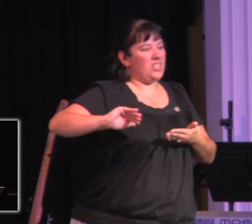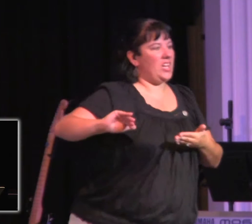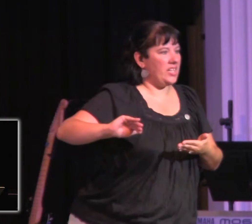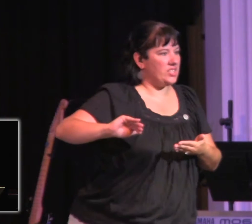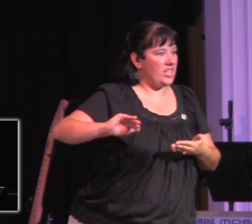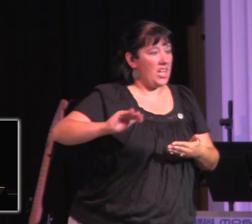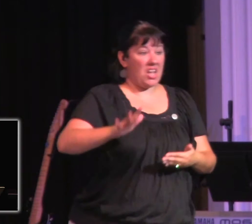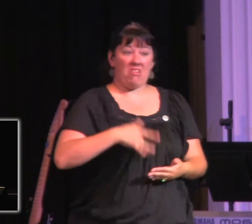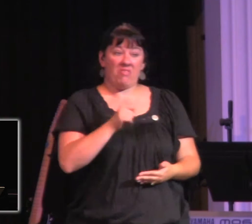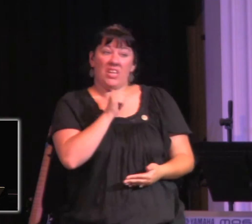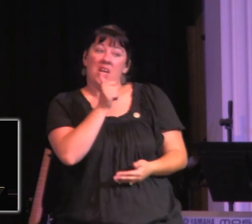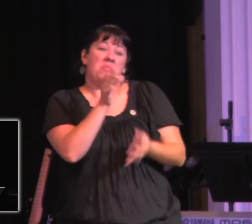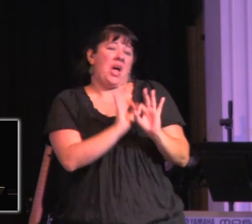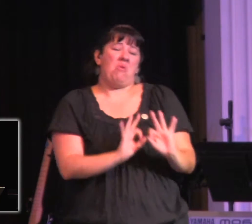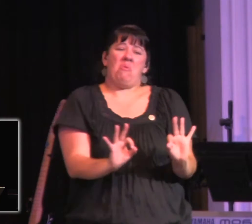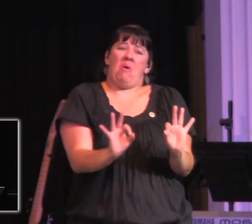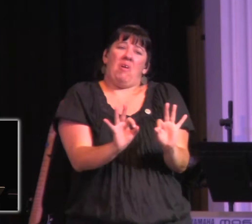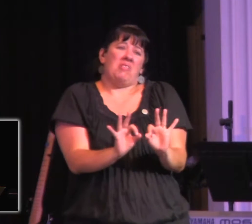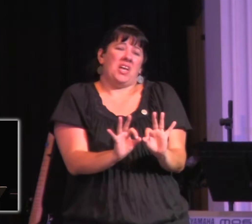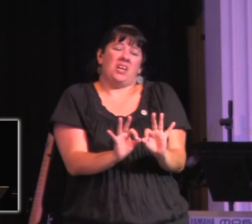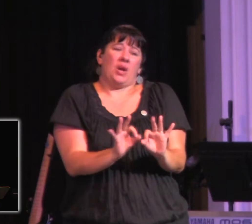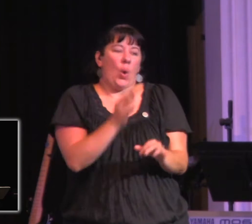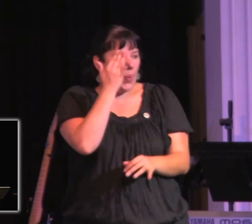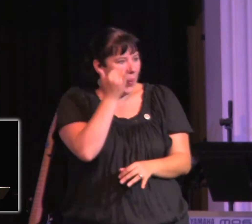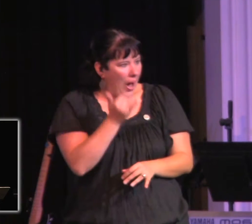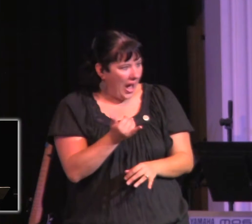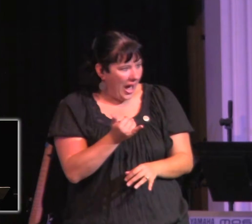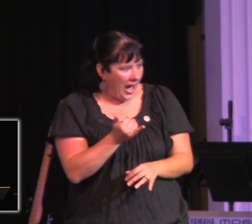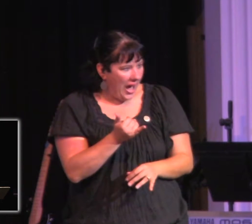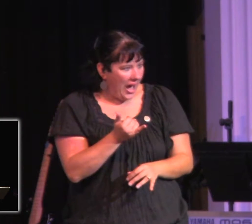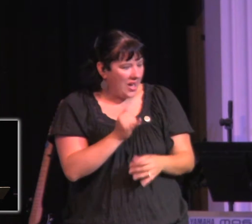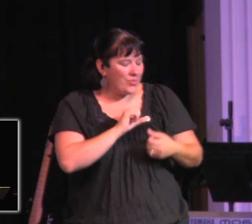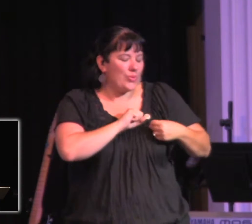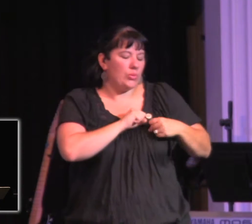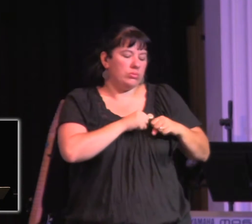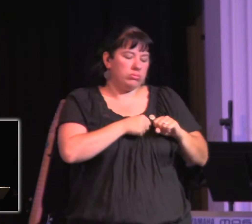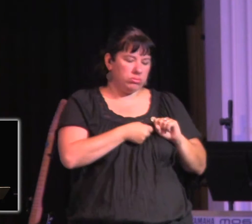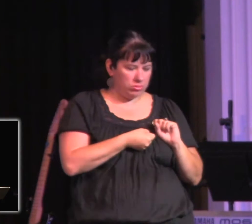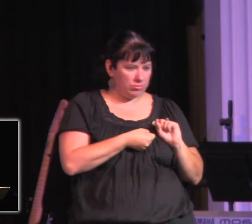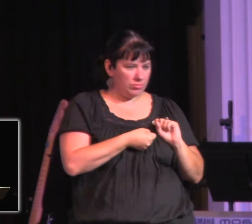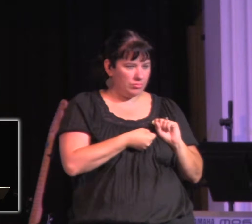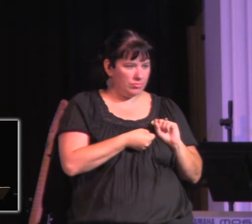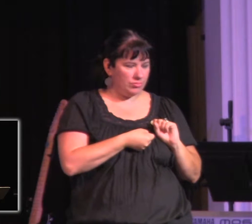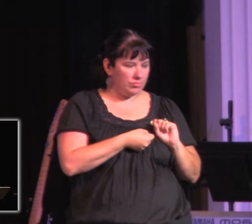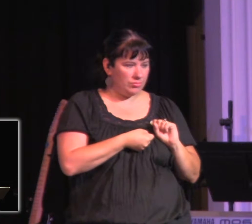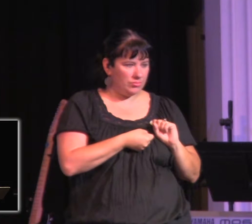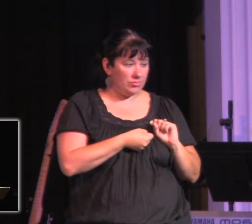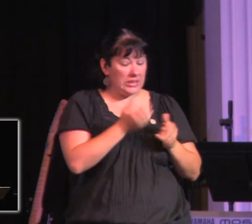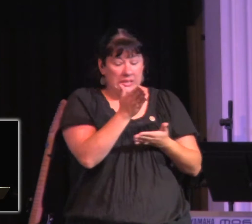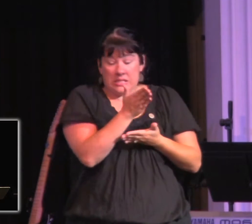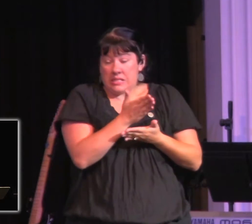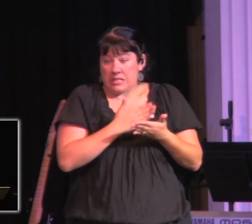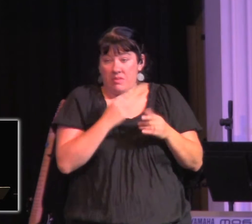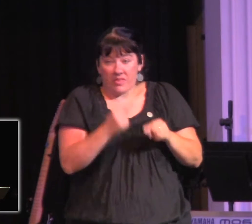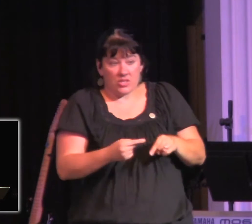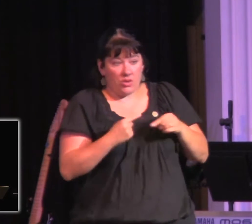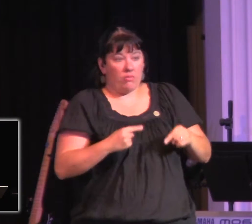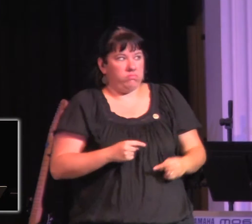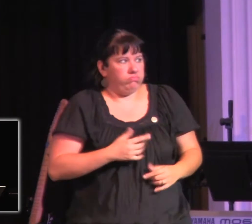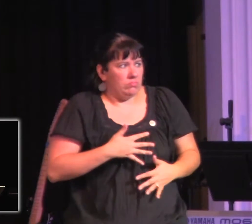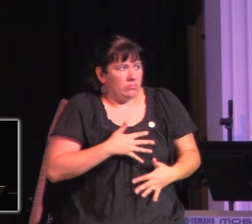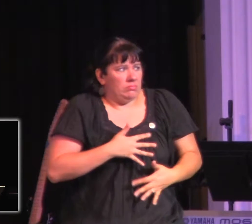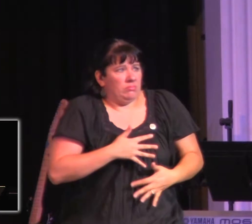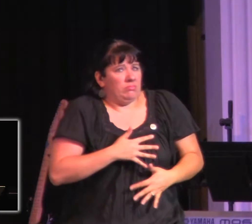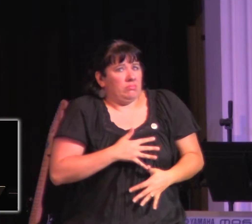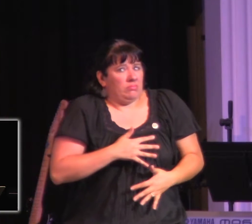unworthiness, all because of a level of brokenness in our life. Some of us struggle with fear because